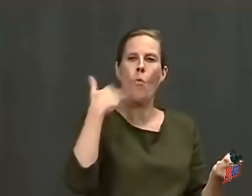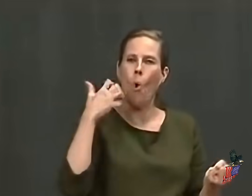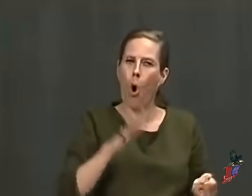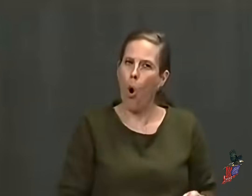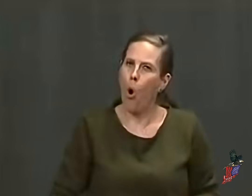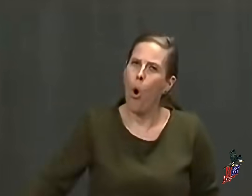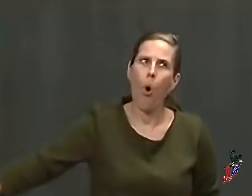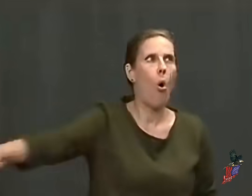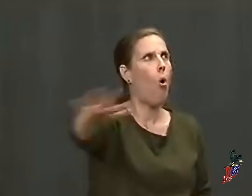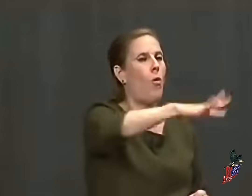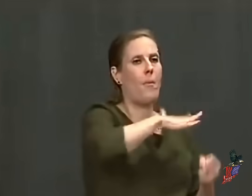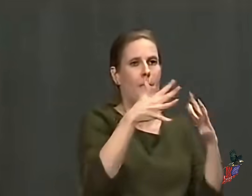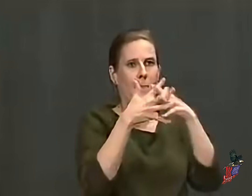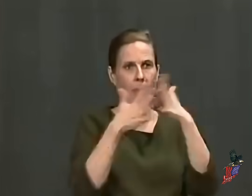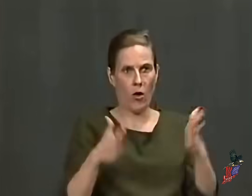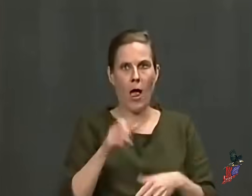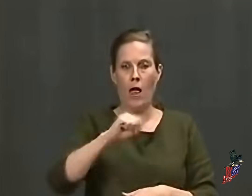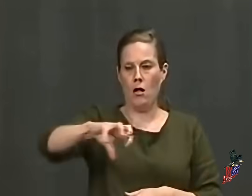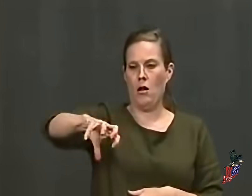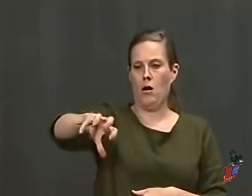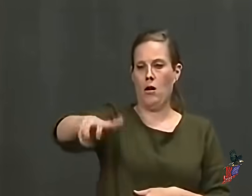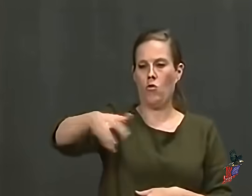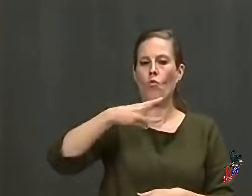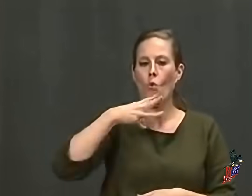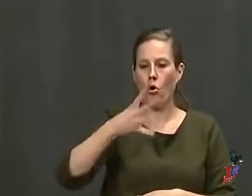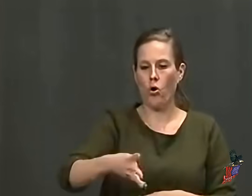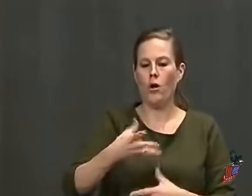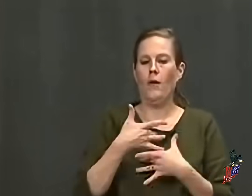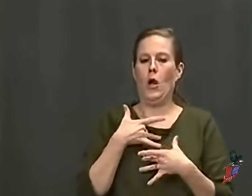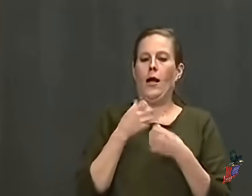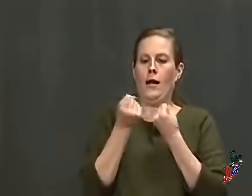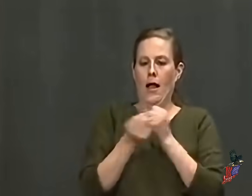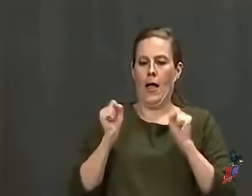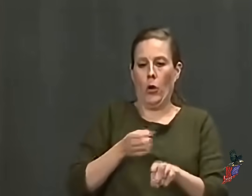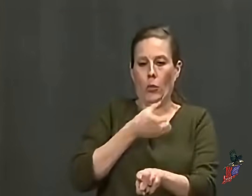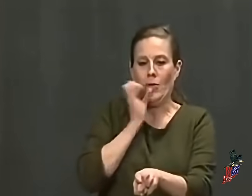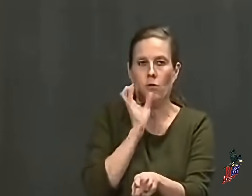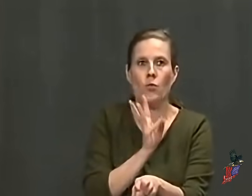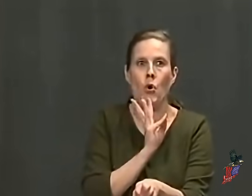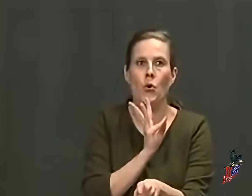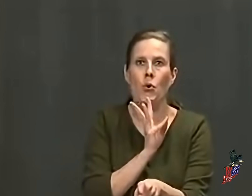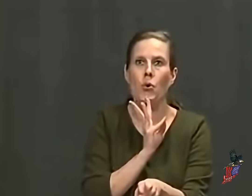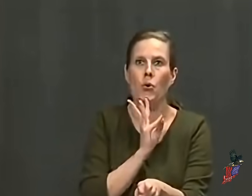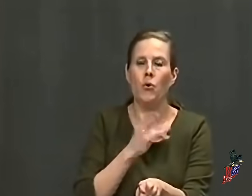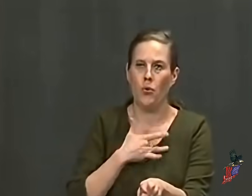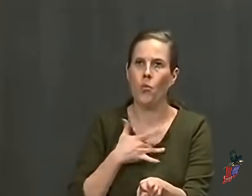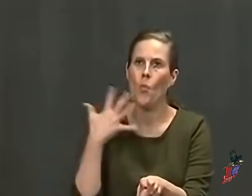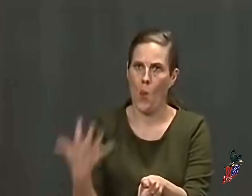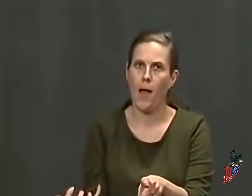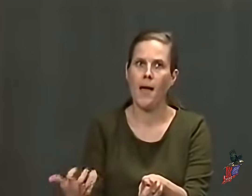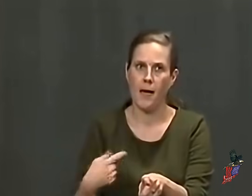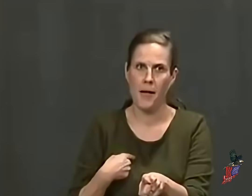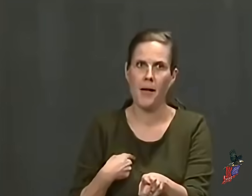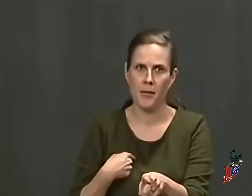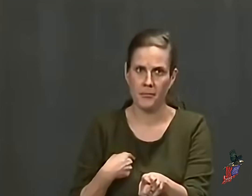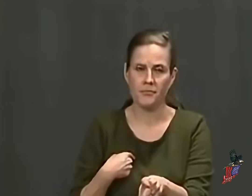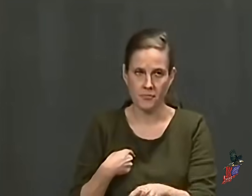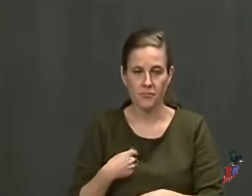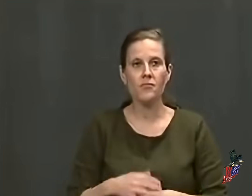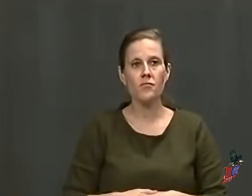turn on a faucet or a fountain and drink clean water. With each $5,000